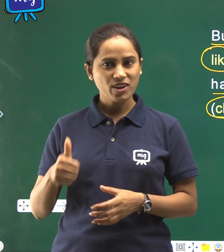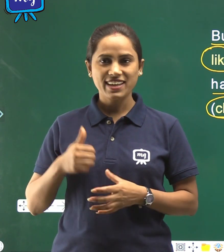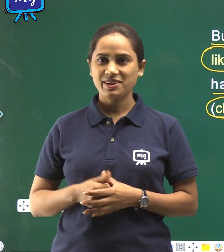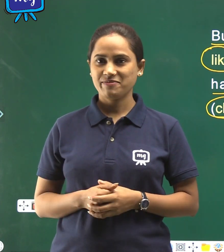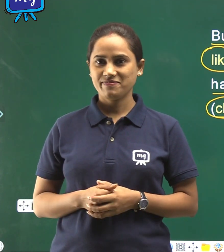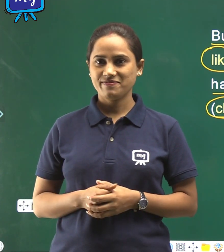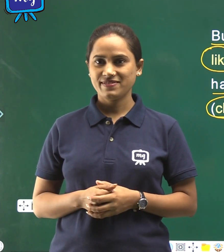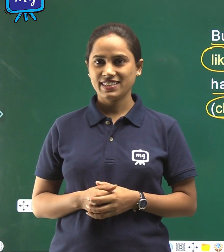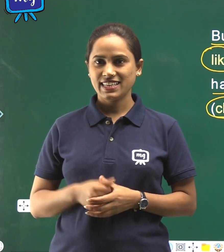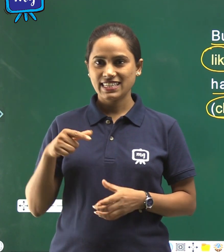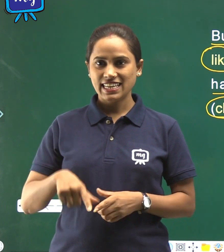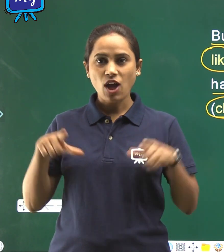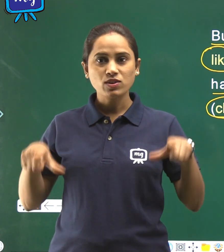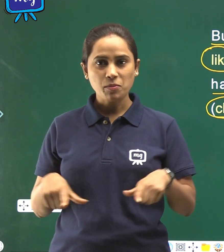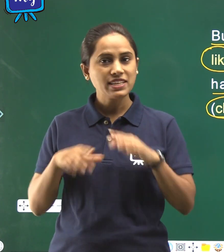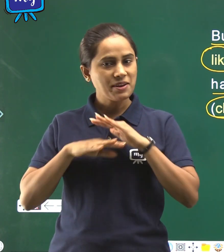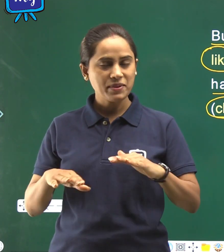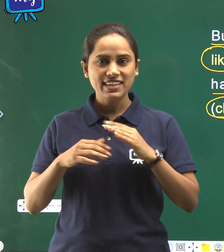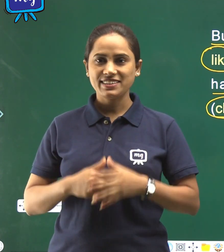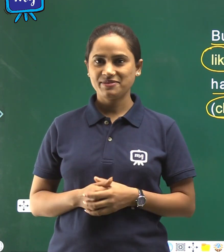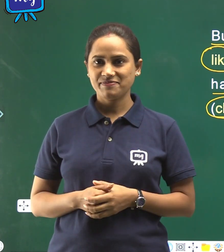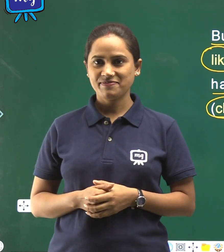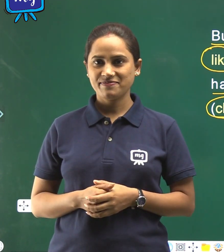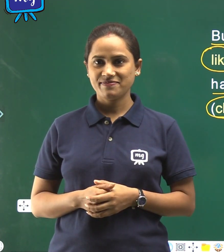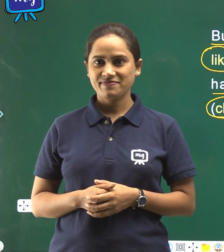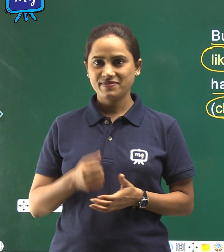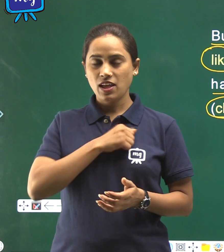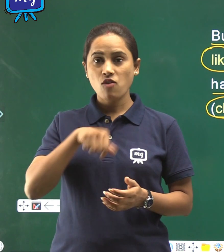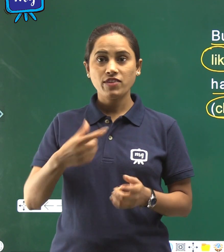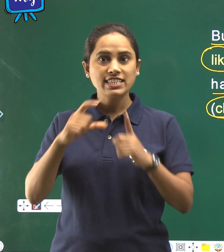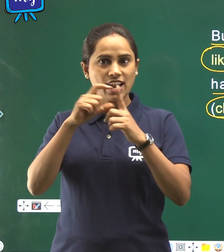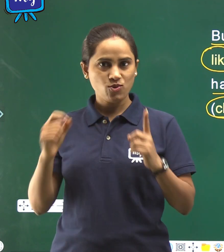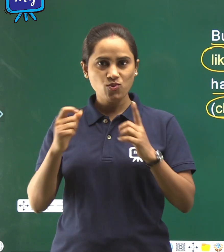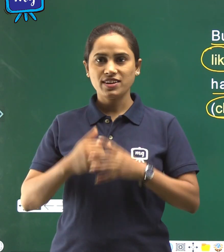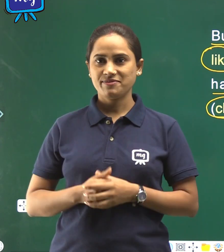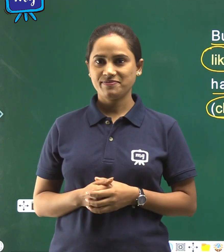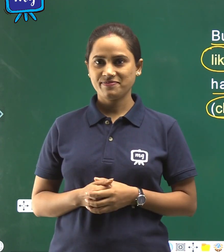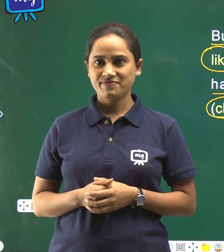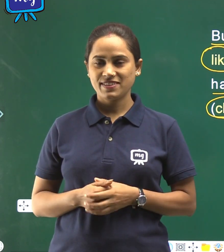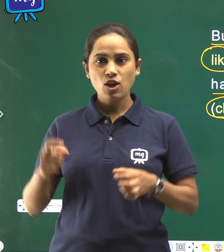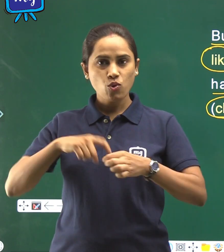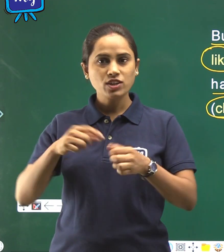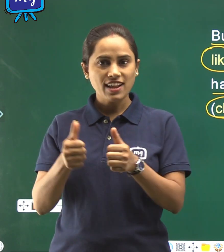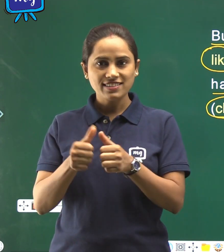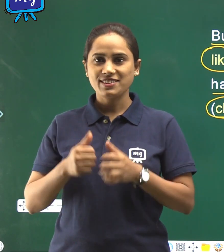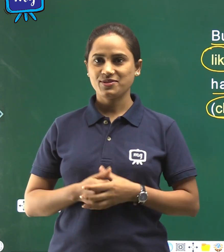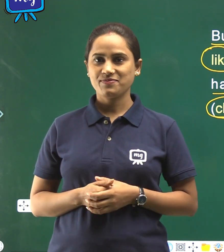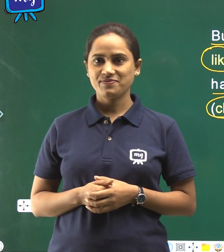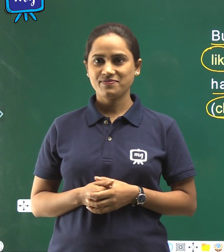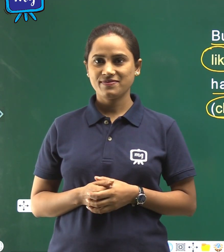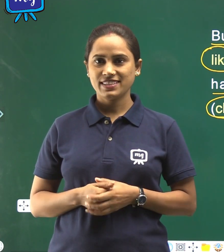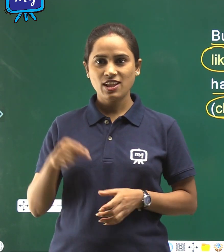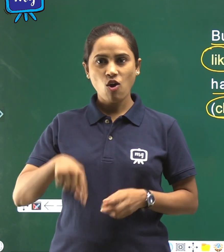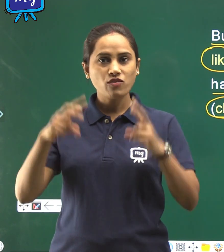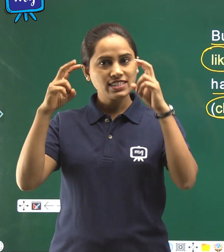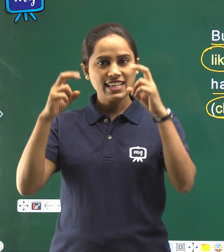Okay, now summary is complete. We shall do question answers